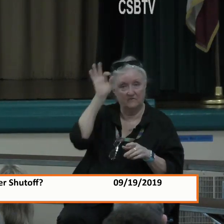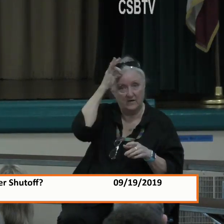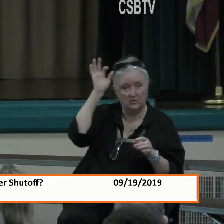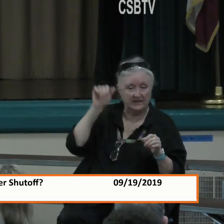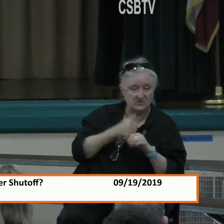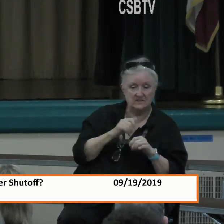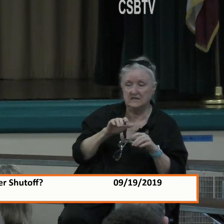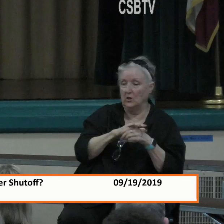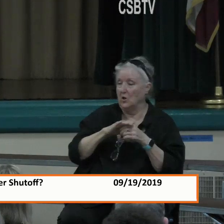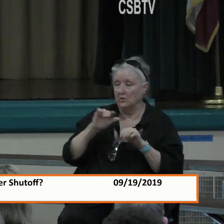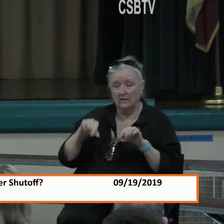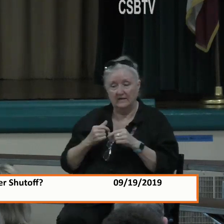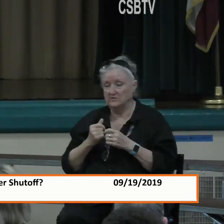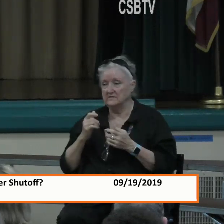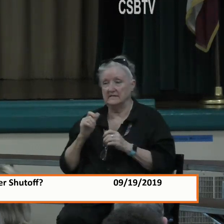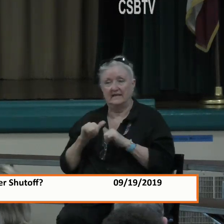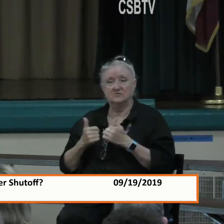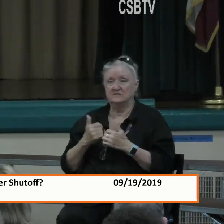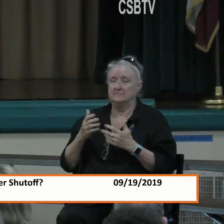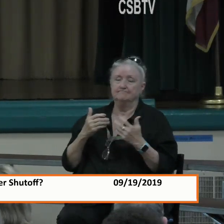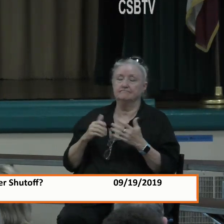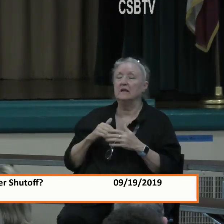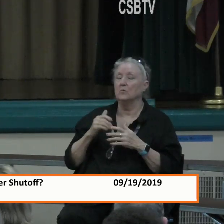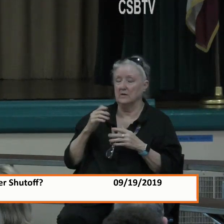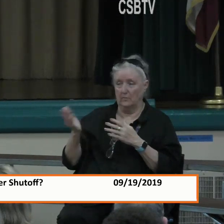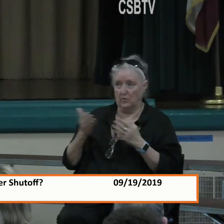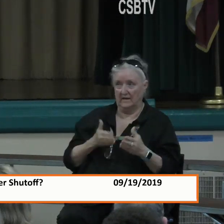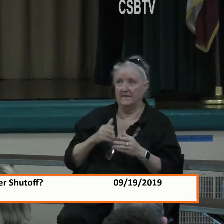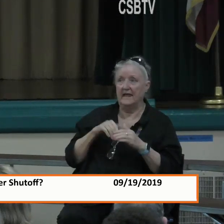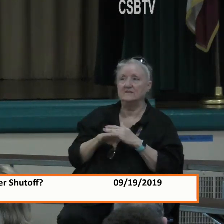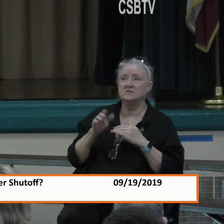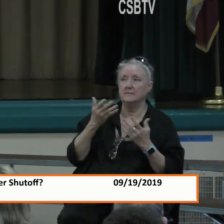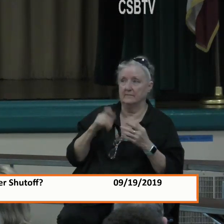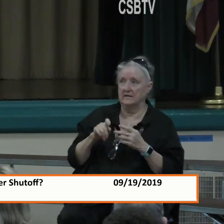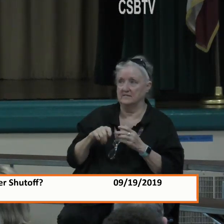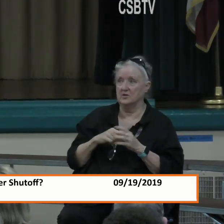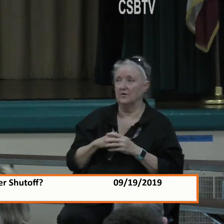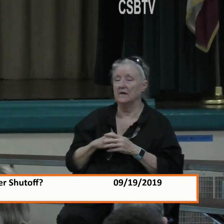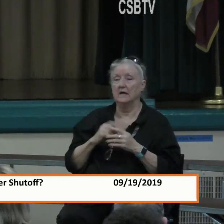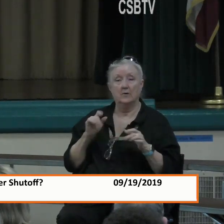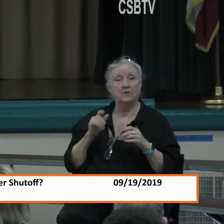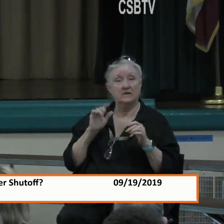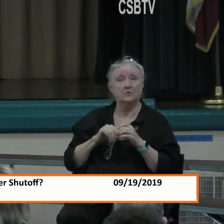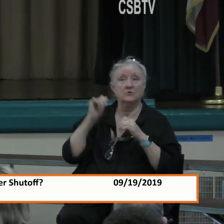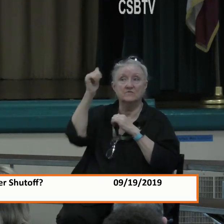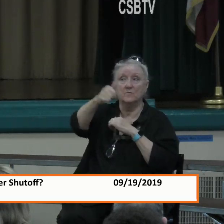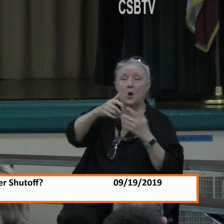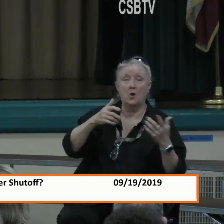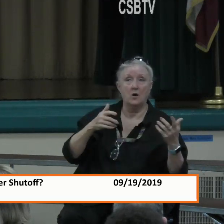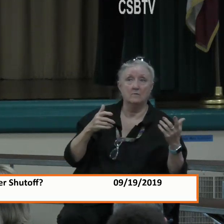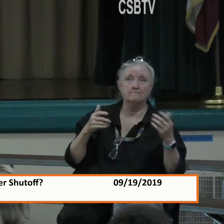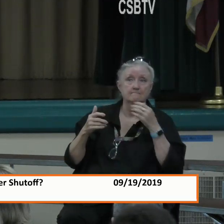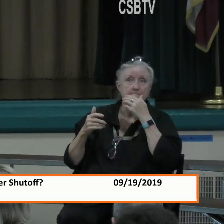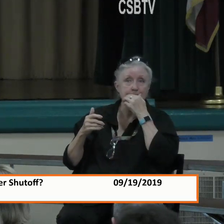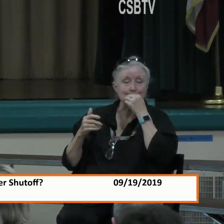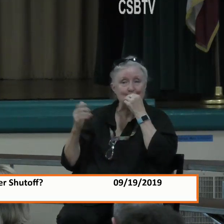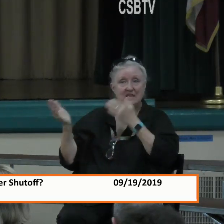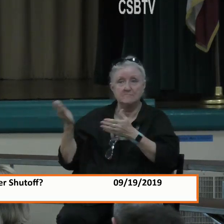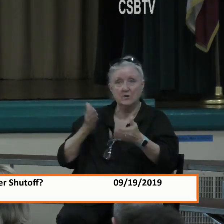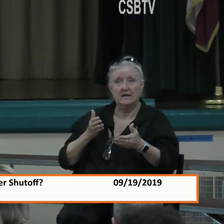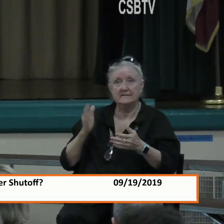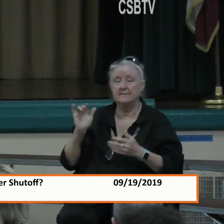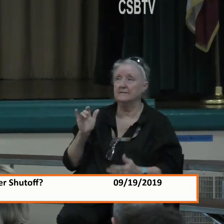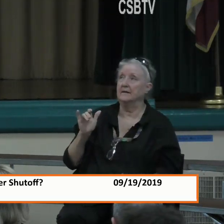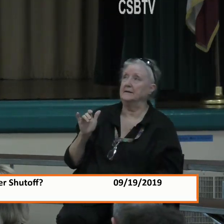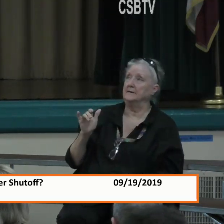agency, local agency, etc. We'll bring in the assets that might be necessary. We can go as far as, bringing in something